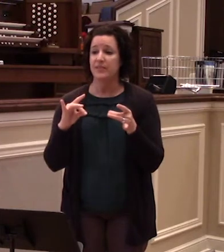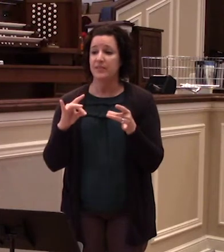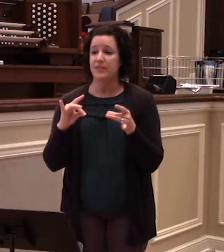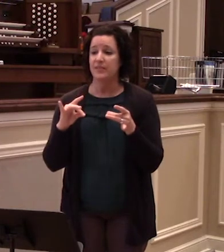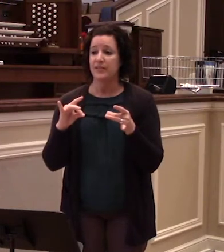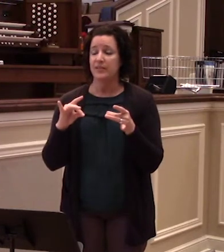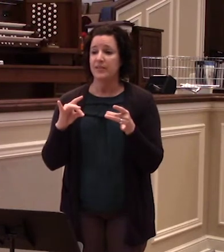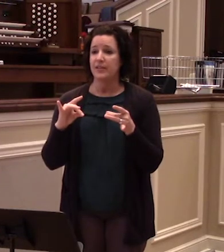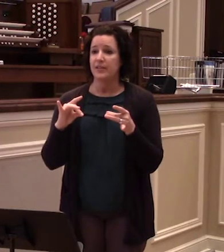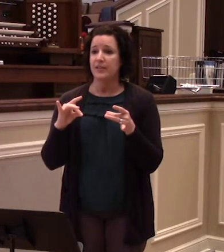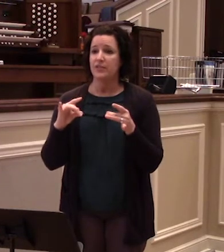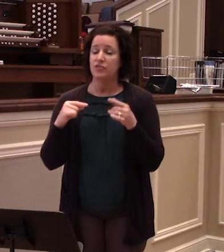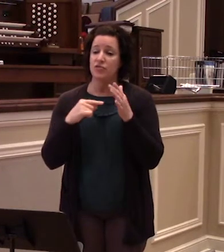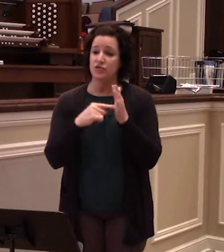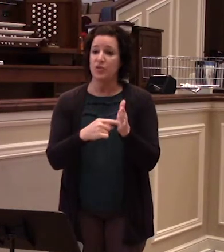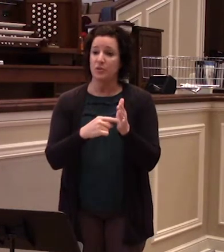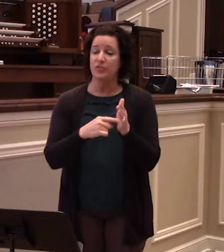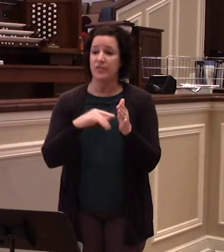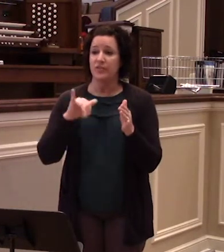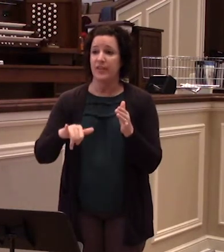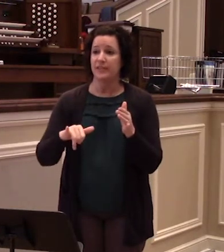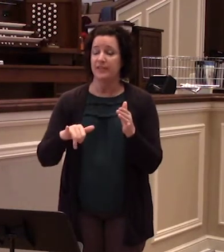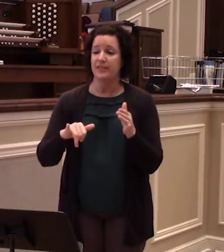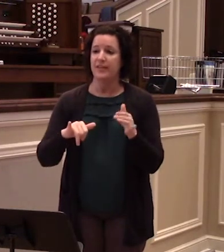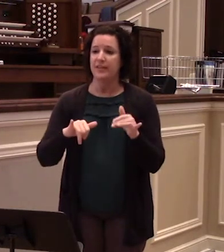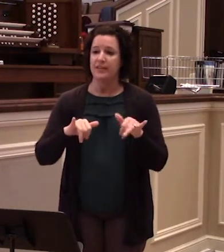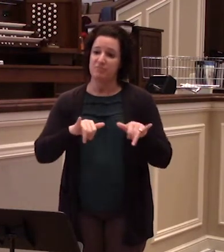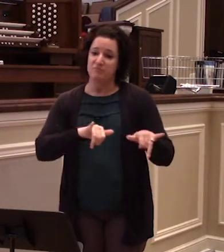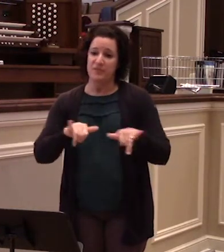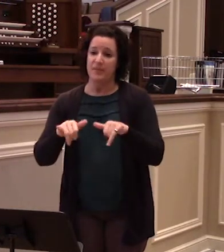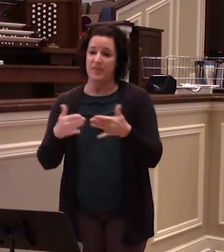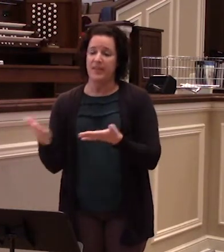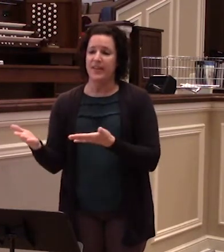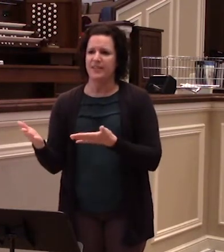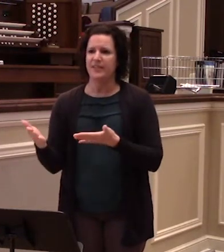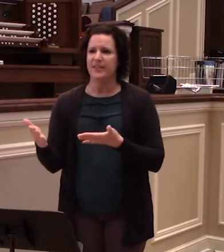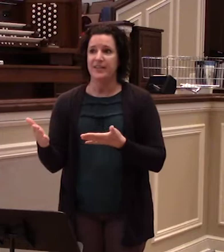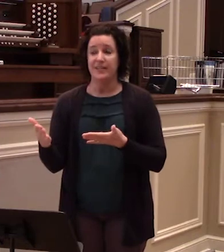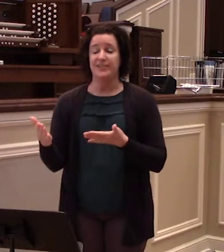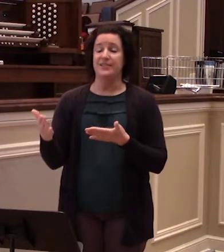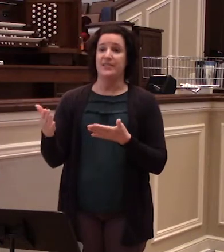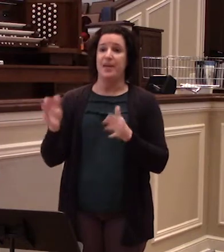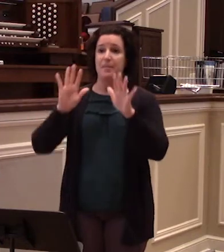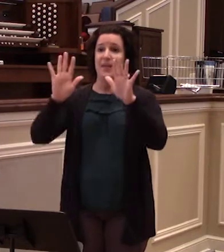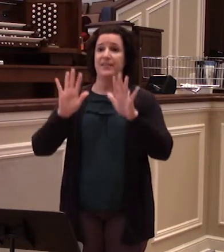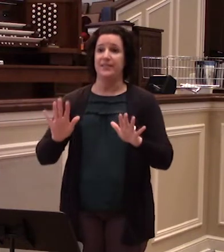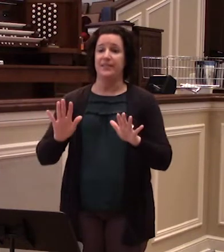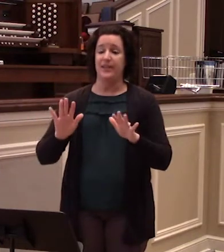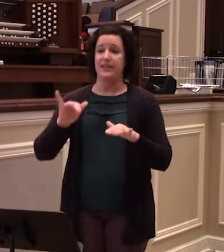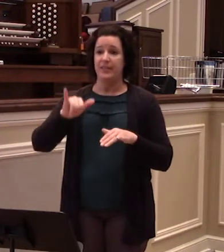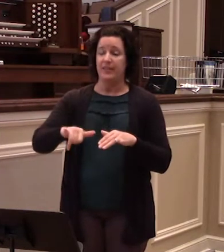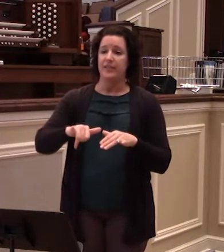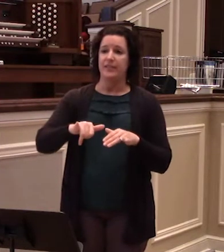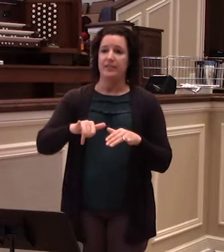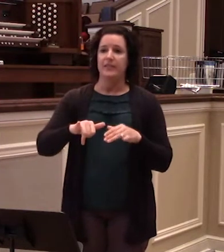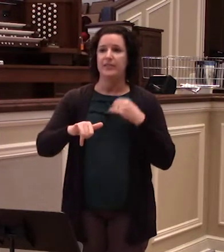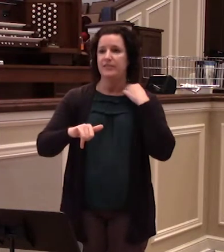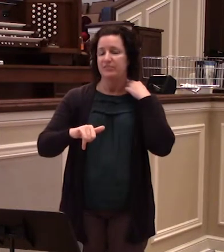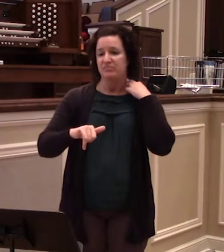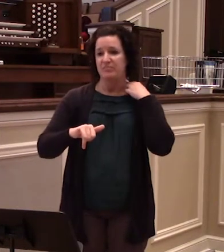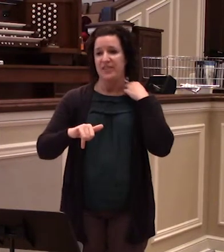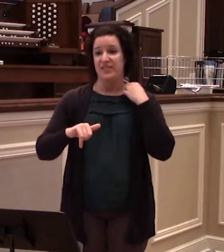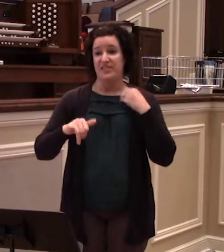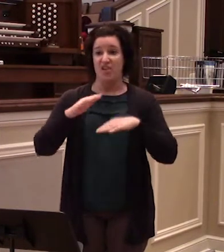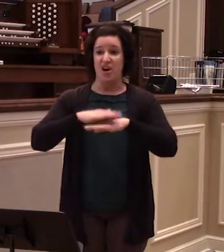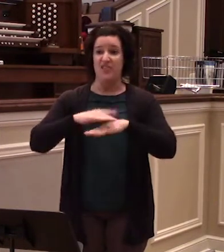that story. This declaration, it's astounding that Charles Schultz was able to get this on a news channel or